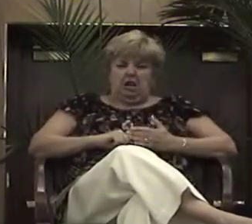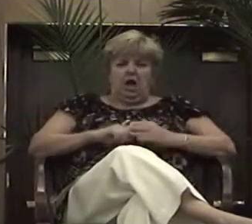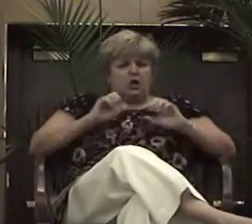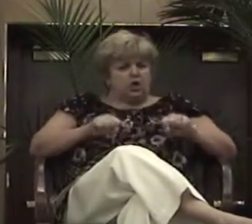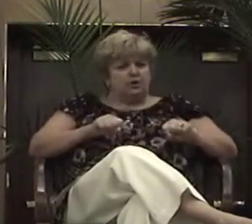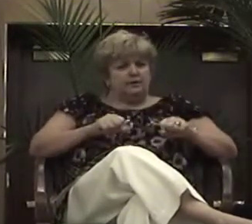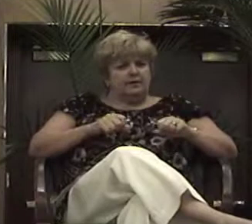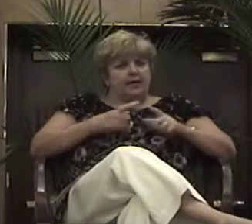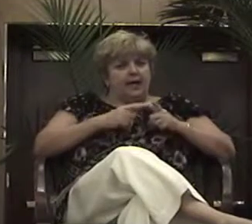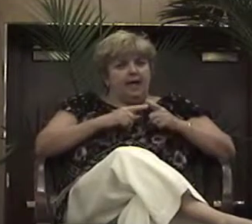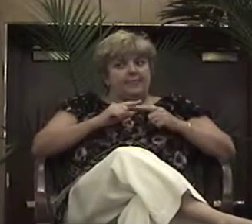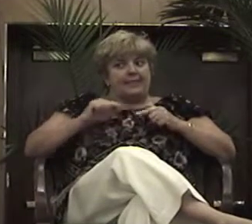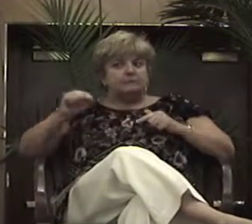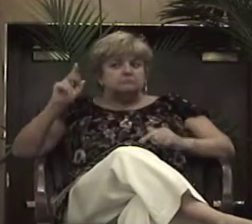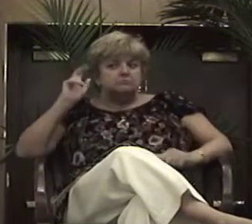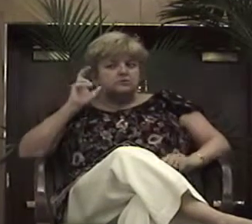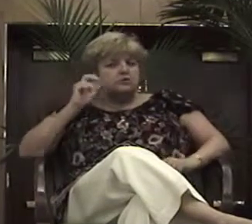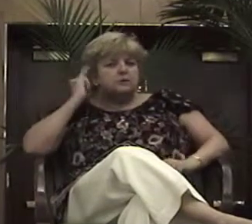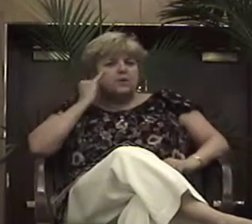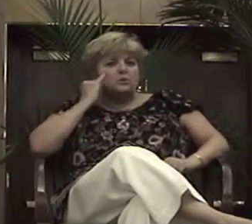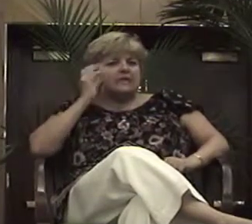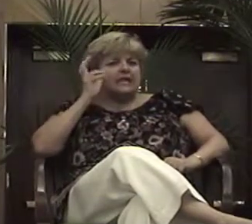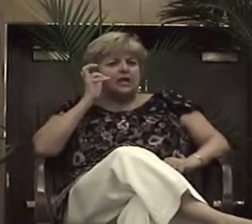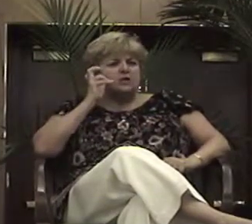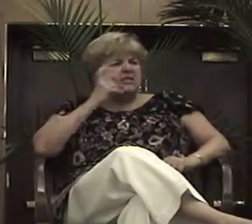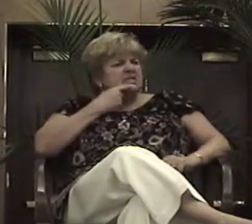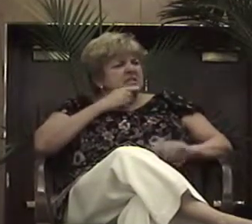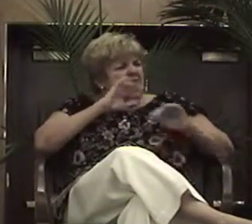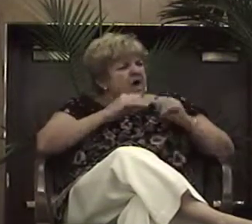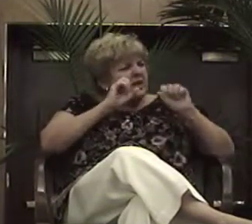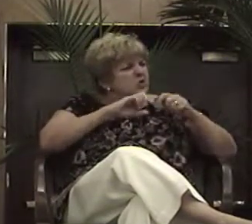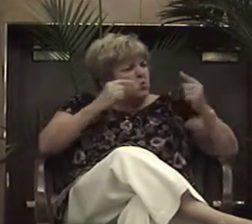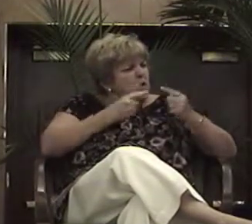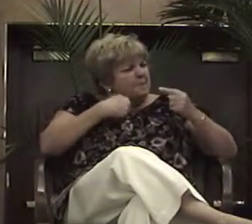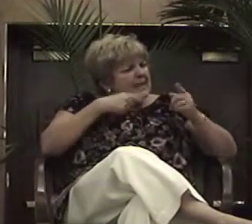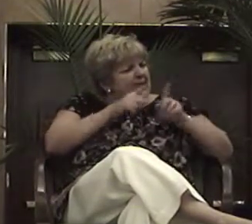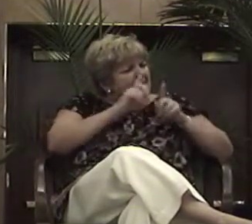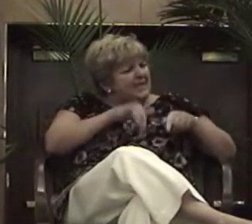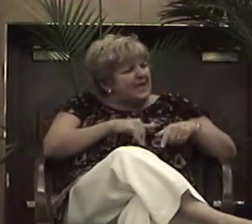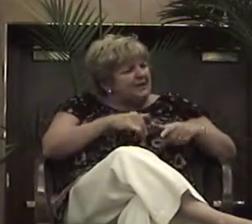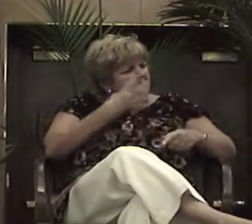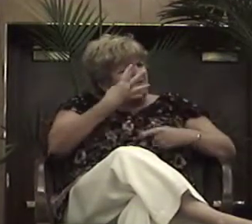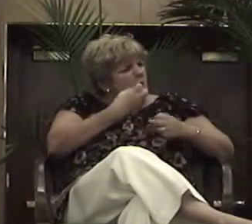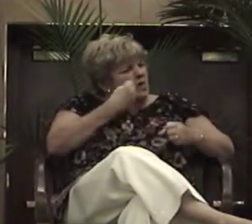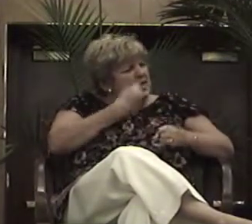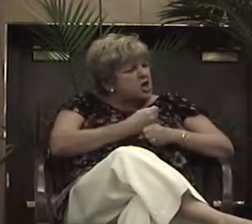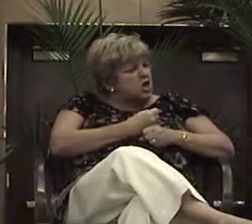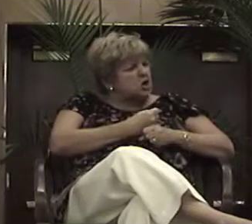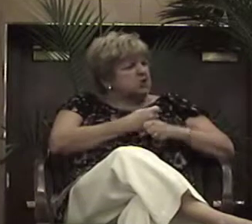gets back to him. And he said, how could a friend hurt me like that? For 4 years it's been harm.